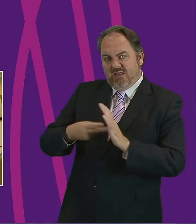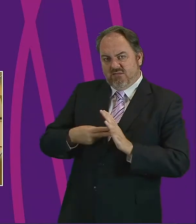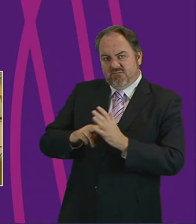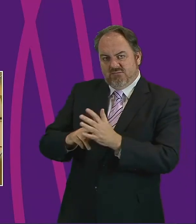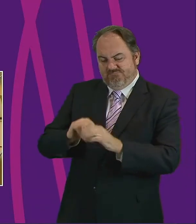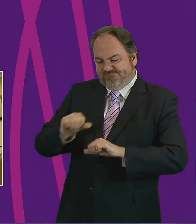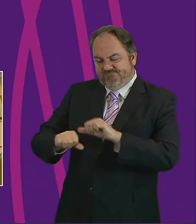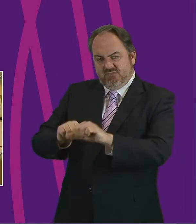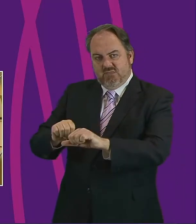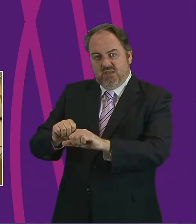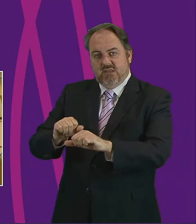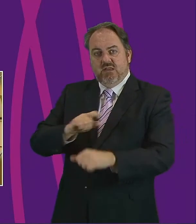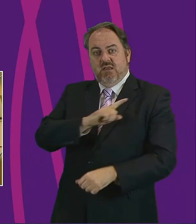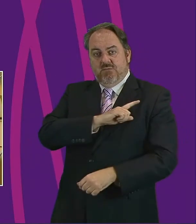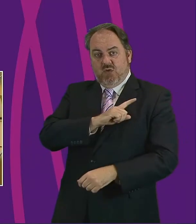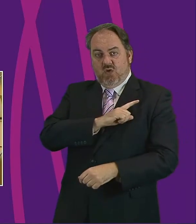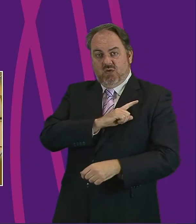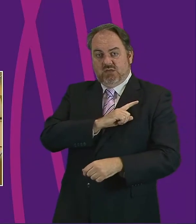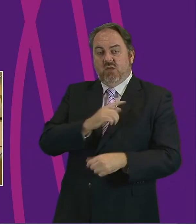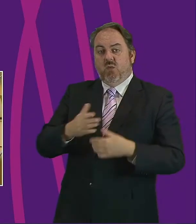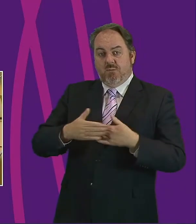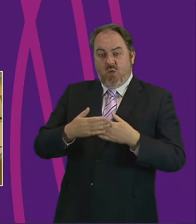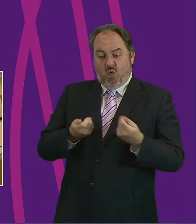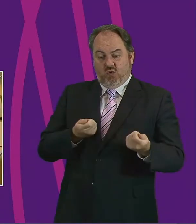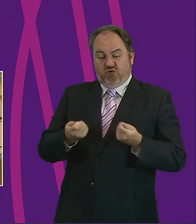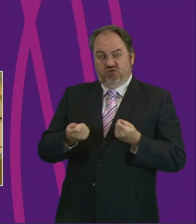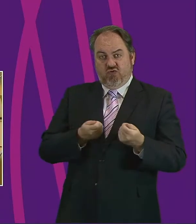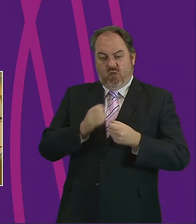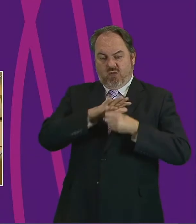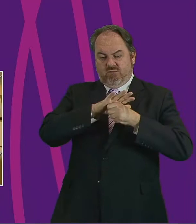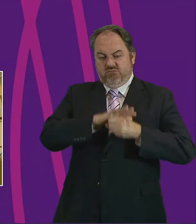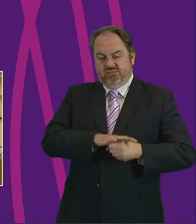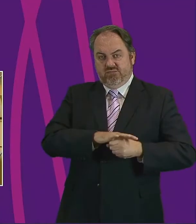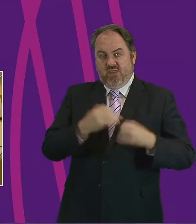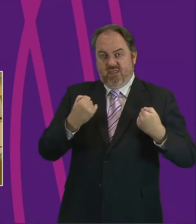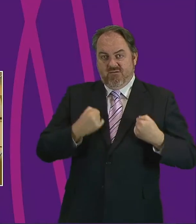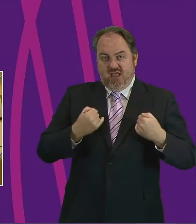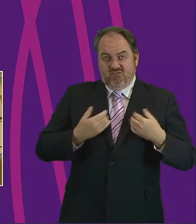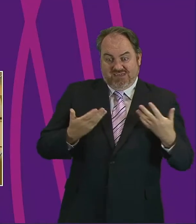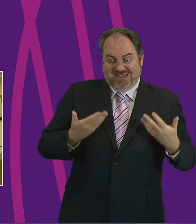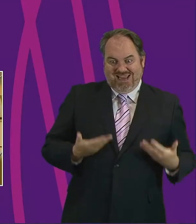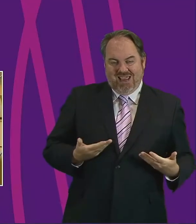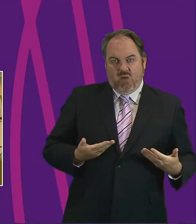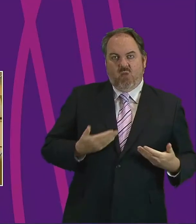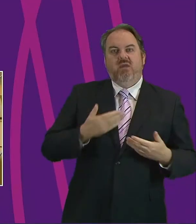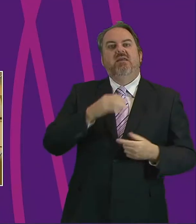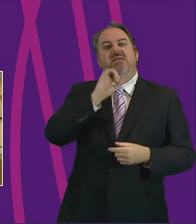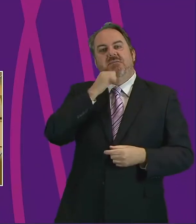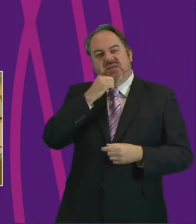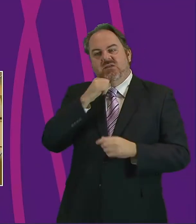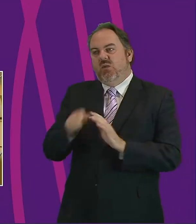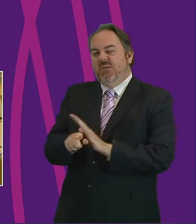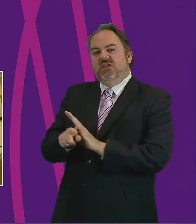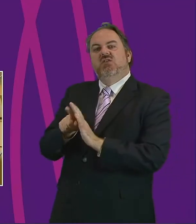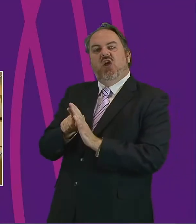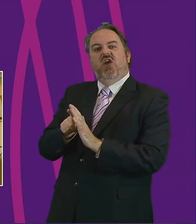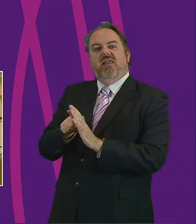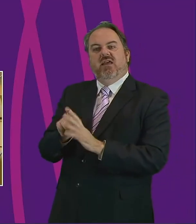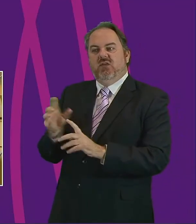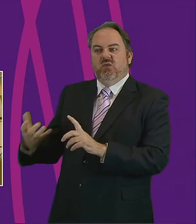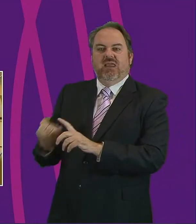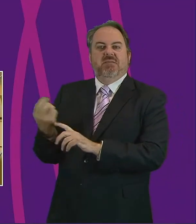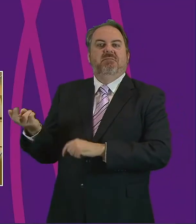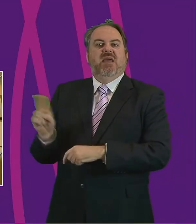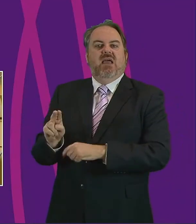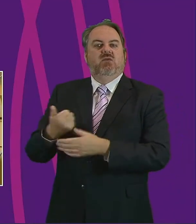down this virus now, the more normality we can ultimately get back in all aspects of our life. Our Test and